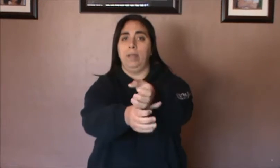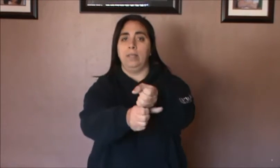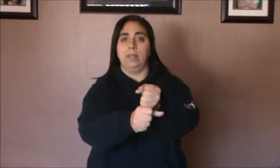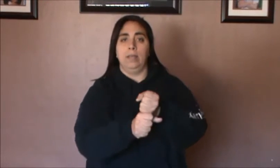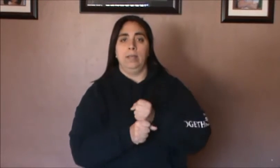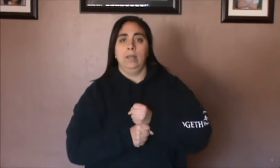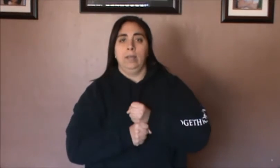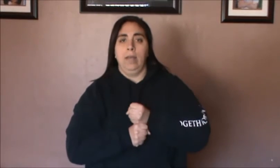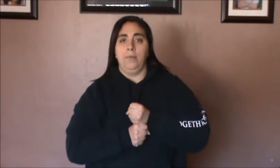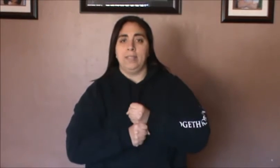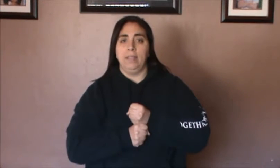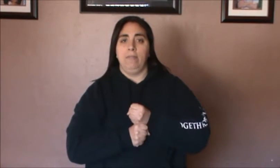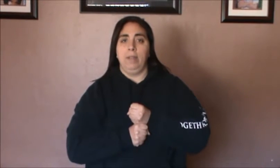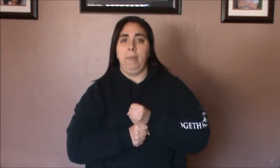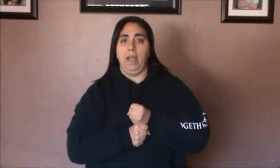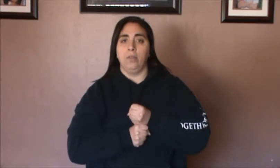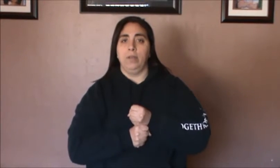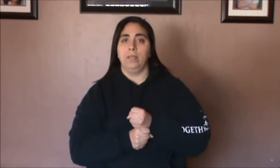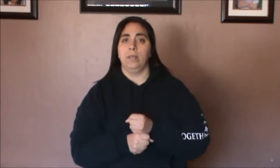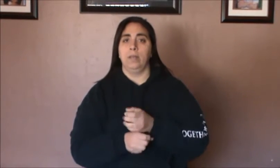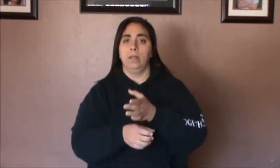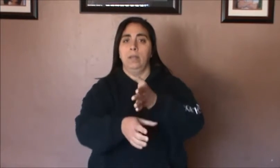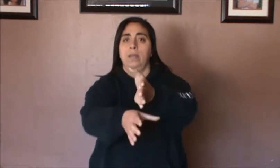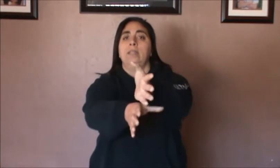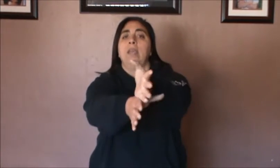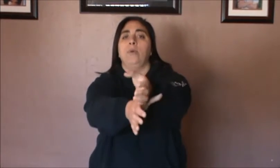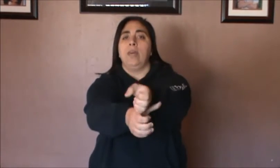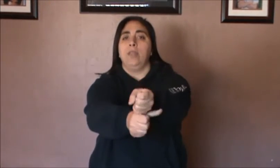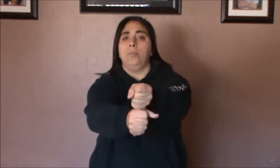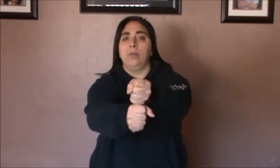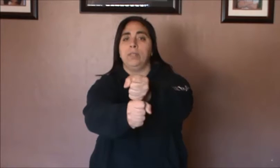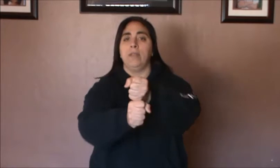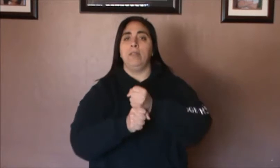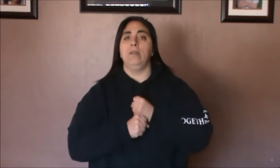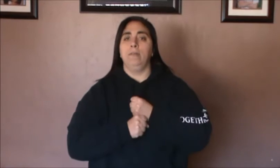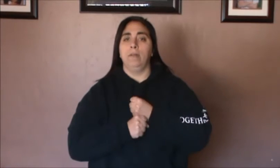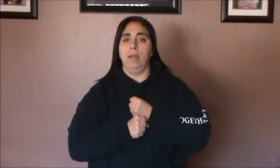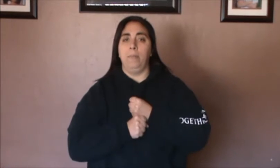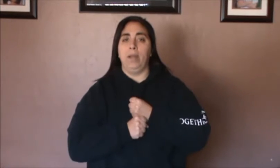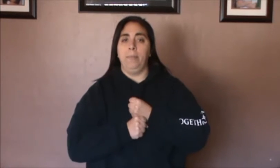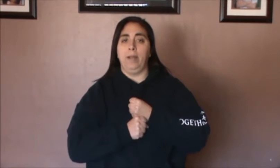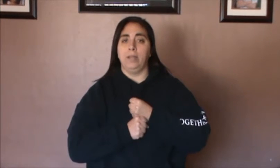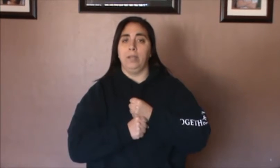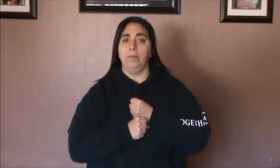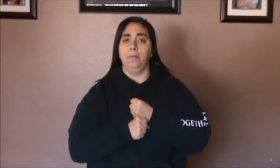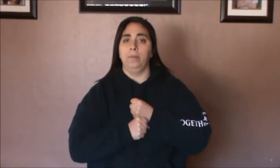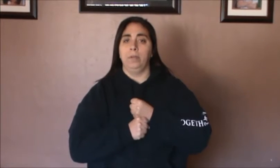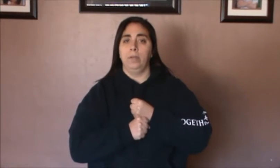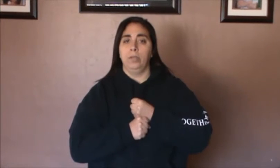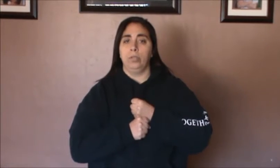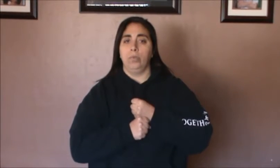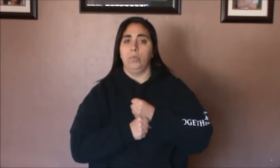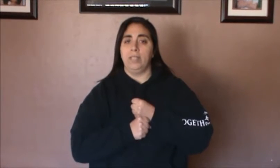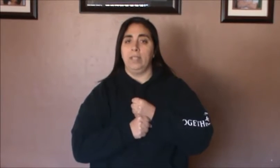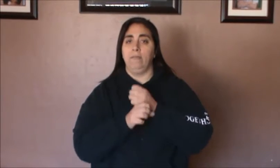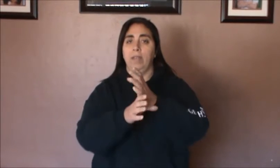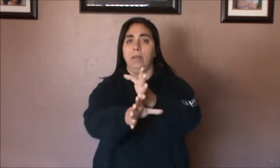us and receiving it back to us. Take what that other person's giving you and bring it back to you. So receiving.